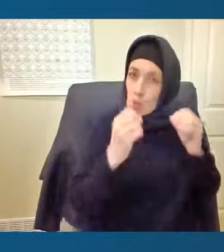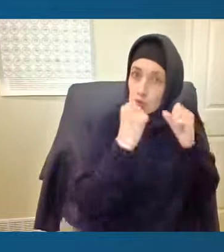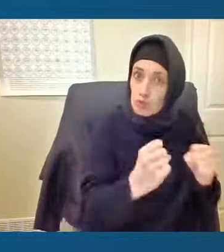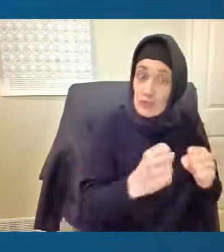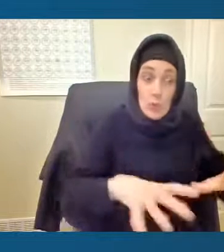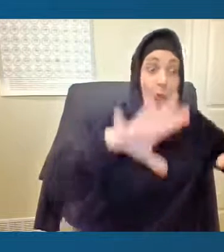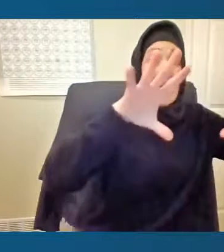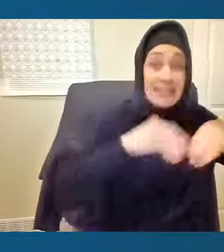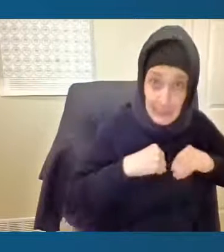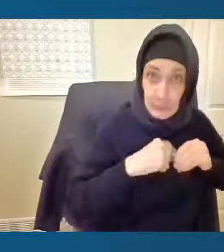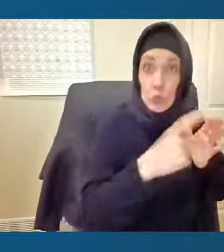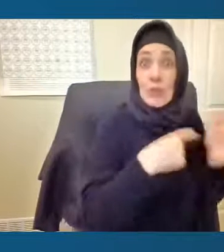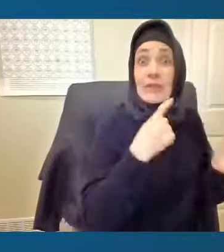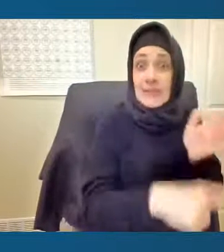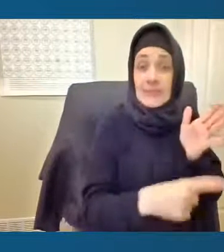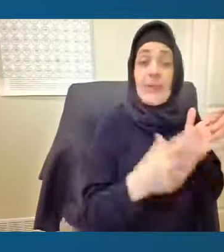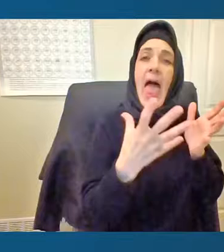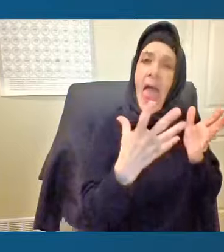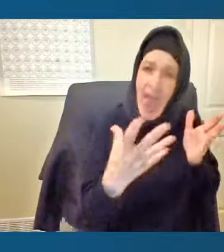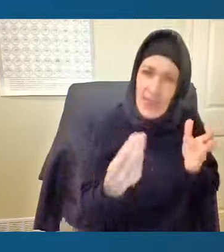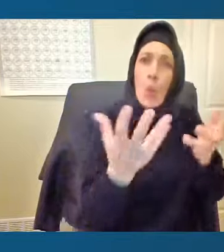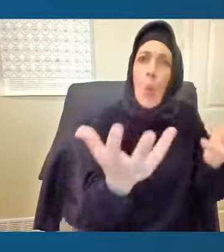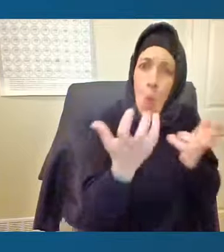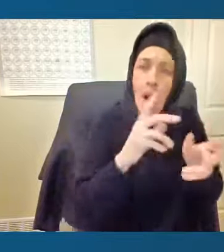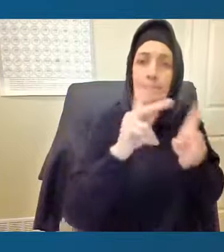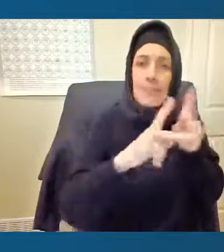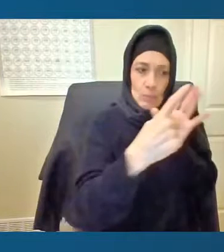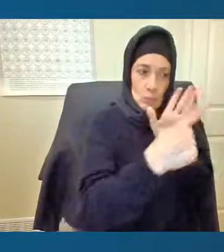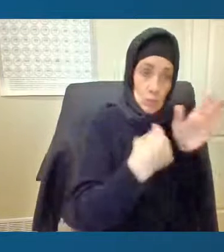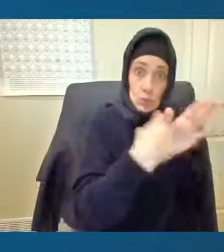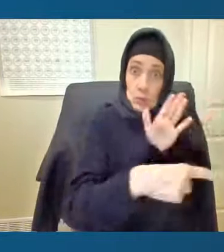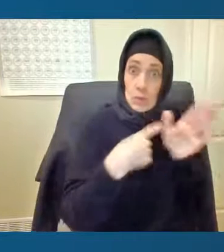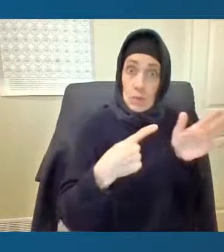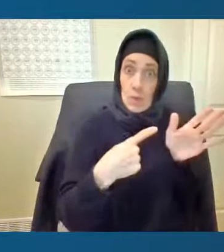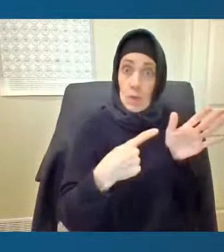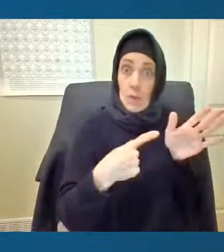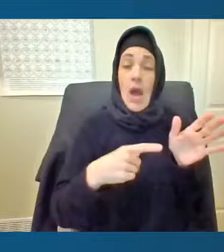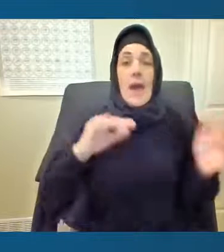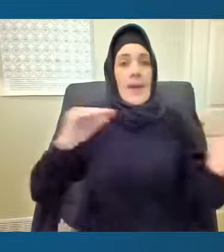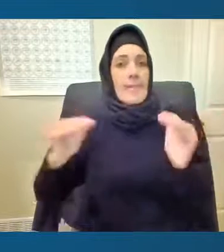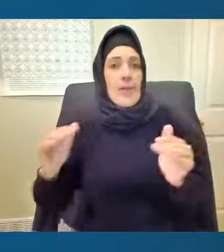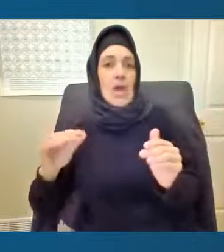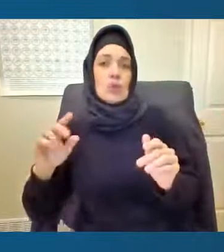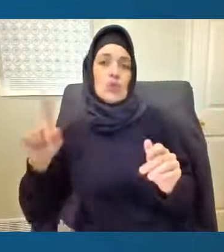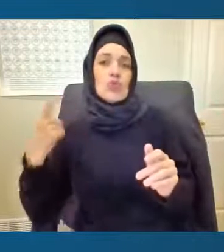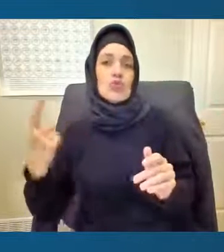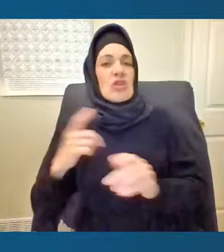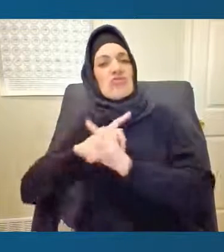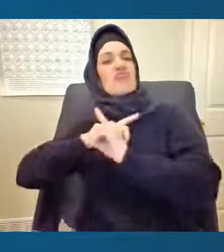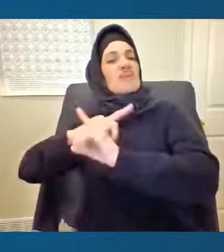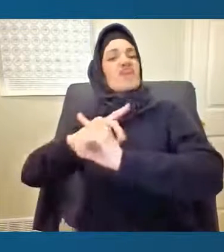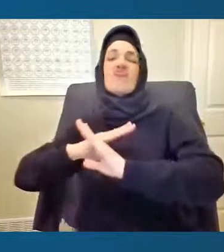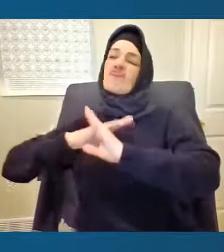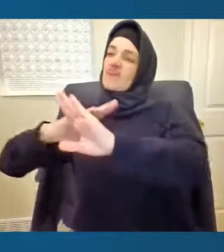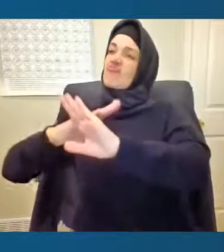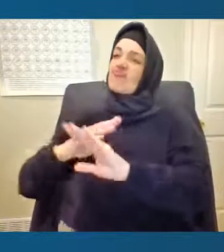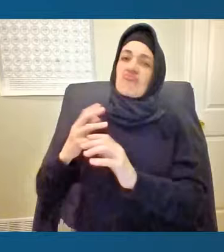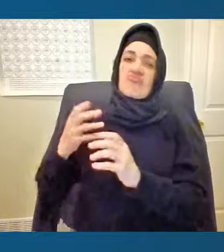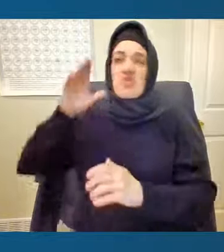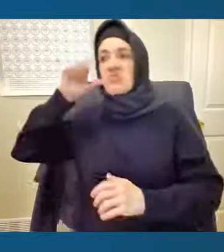corrected than to actually fight against the criticisms that come to you. Right? Subhanallah. Beautiful